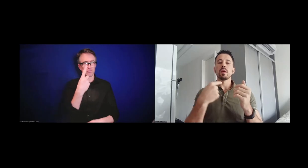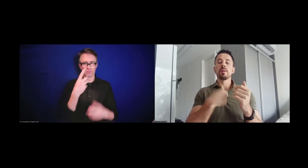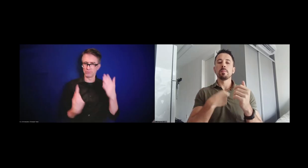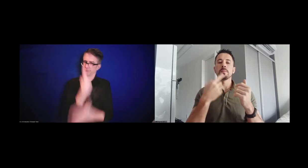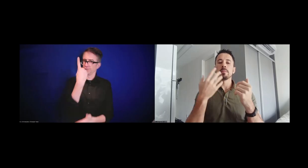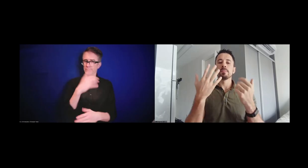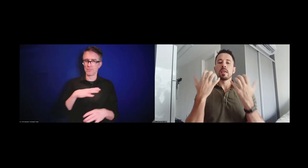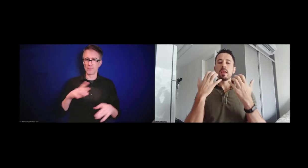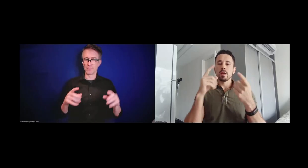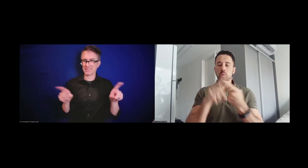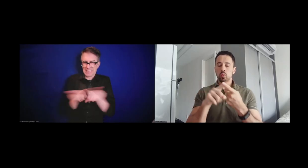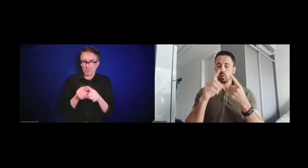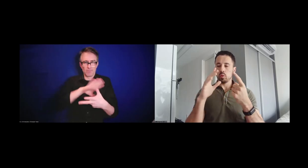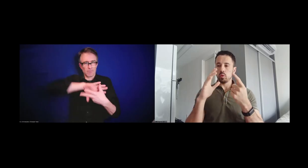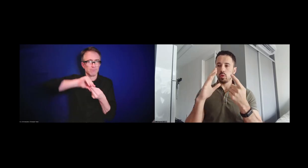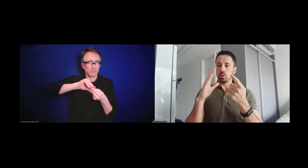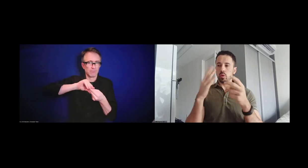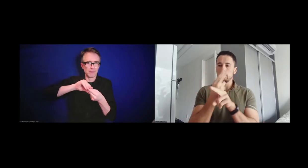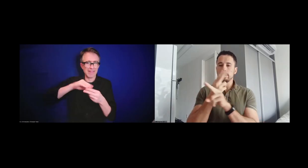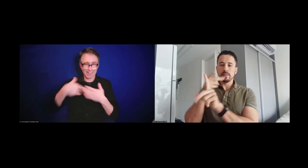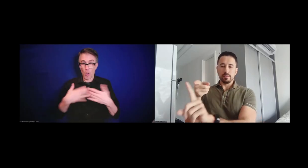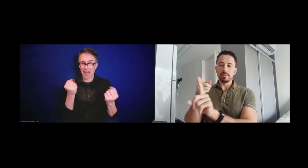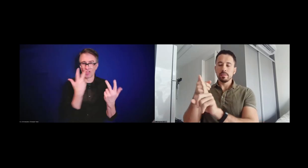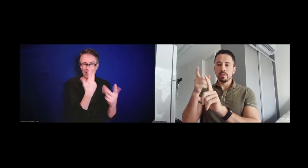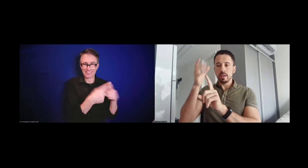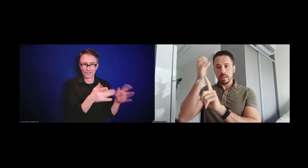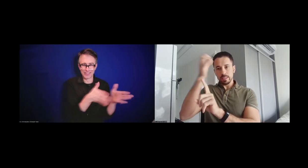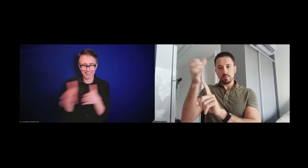it's simultaneous.